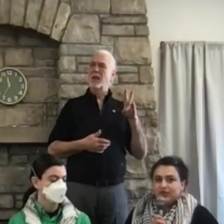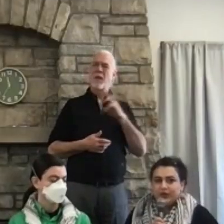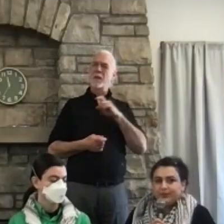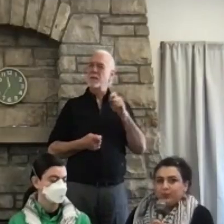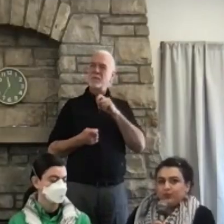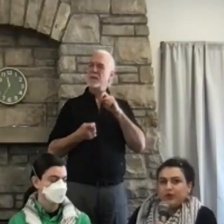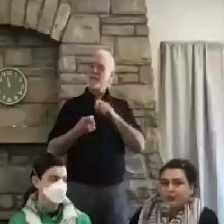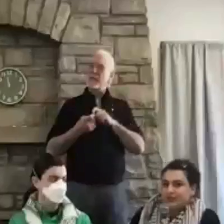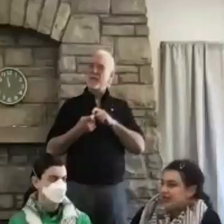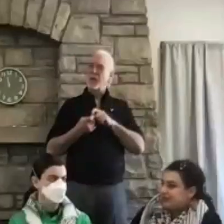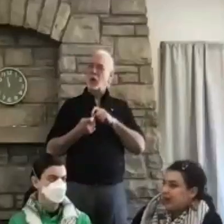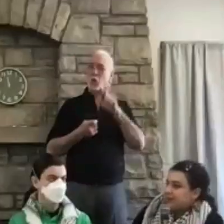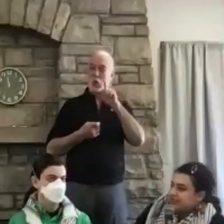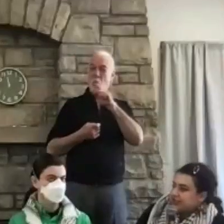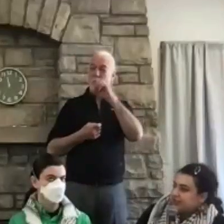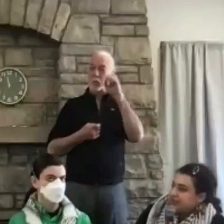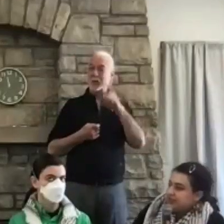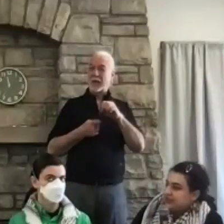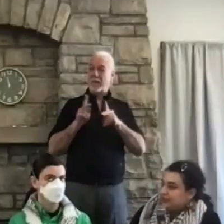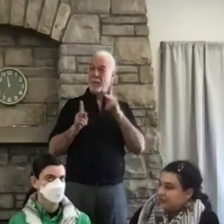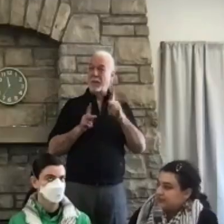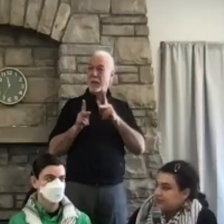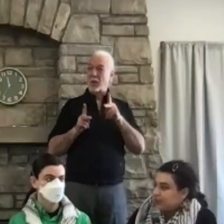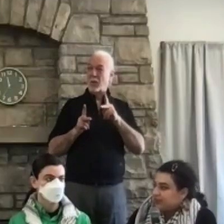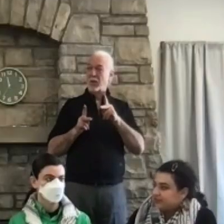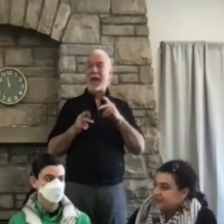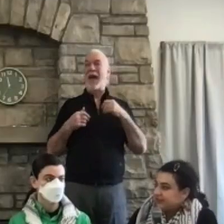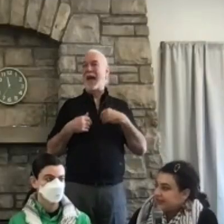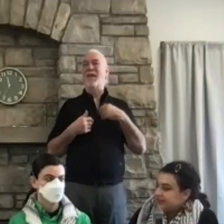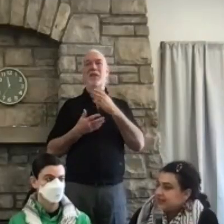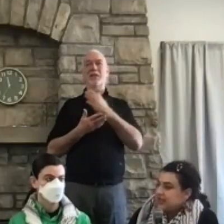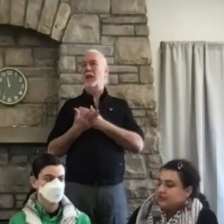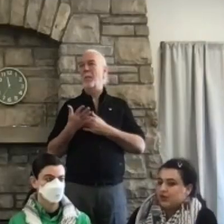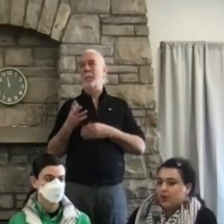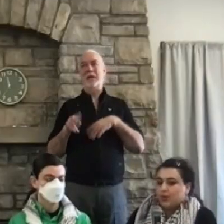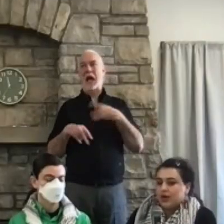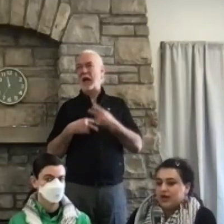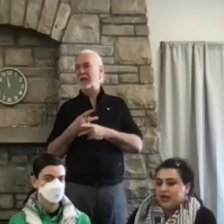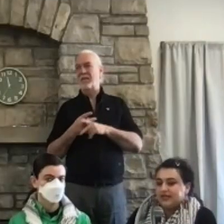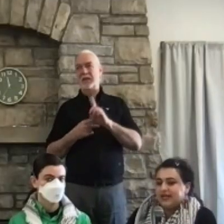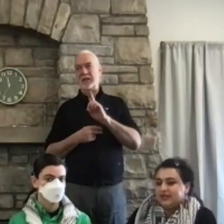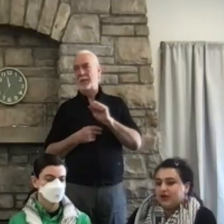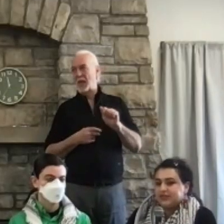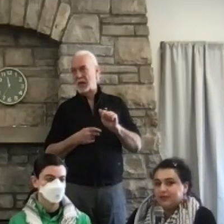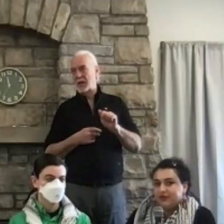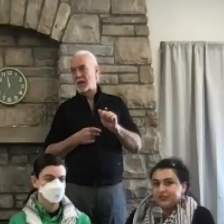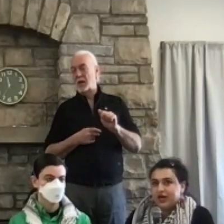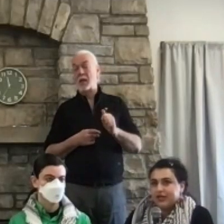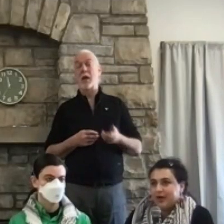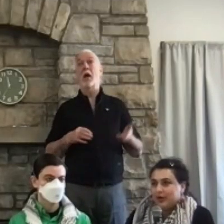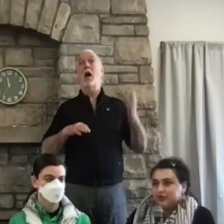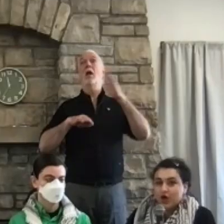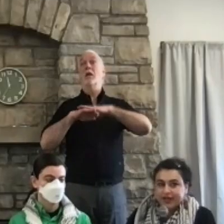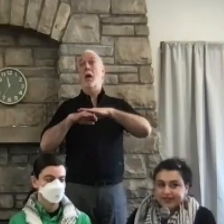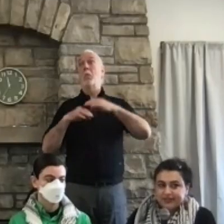like 21% population dealing with some form of disabilities. So, and then on top of it, we're